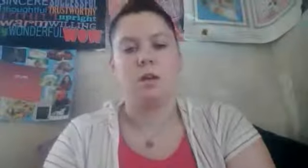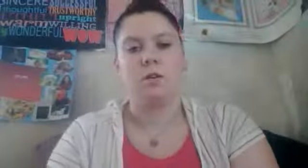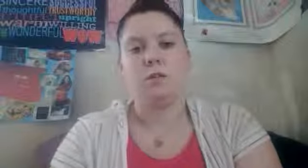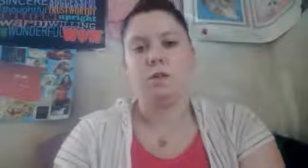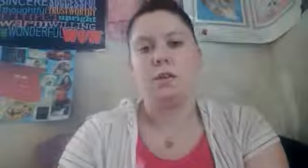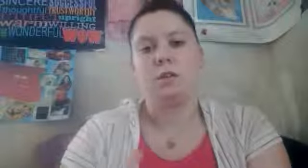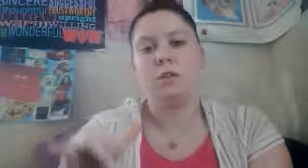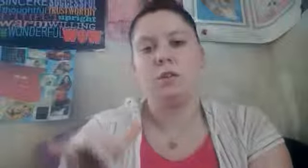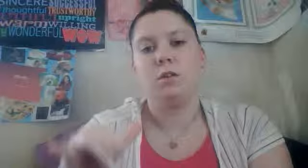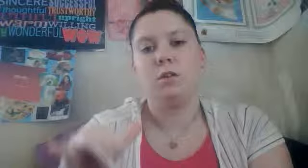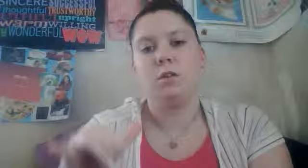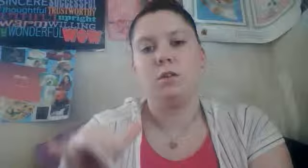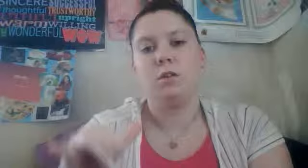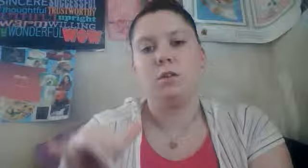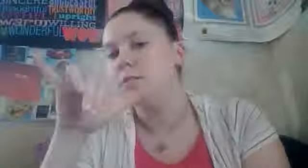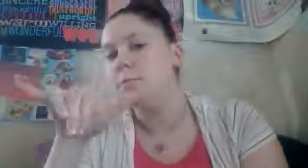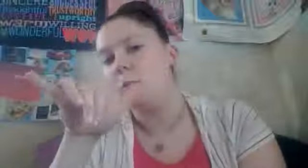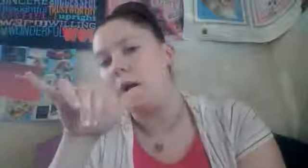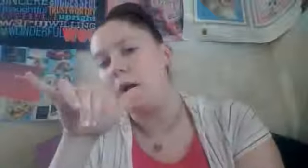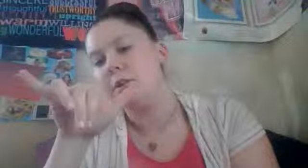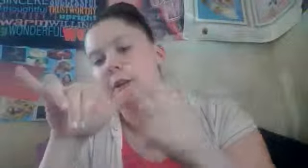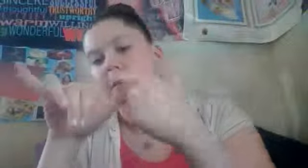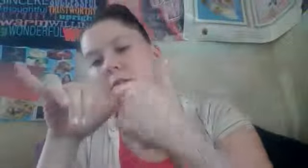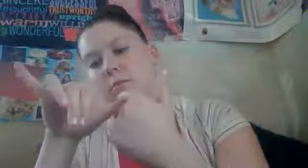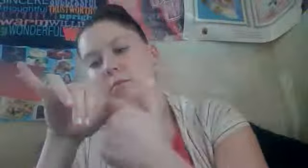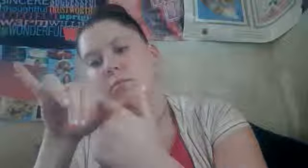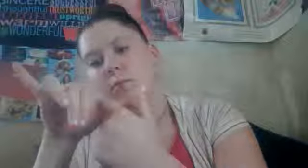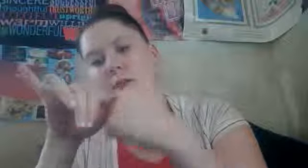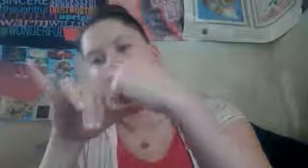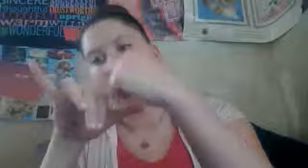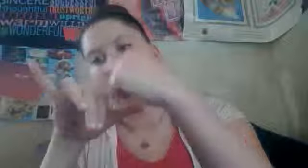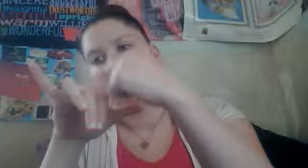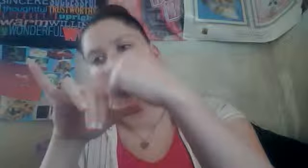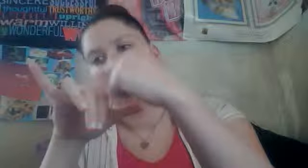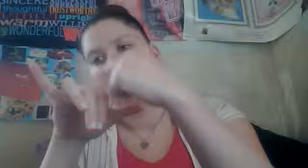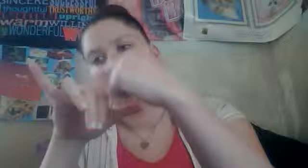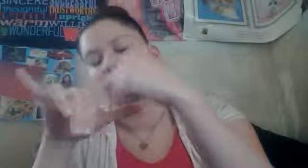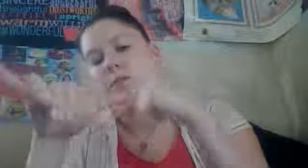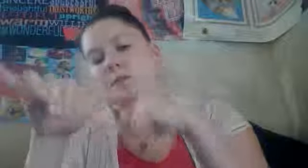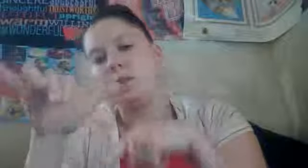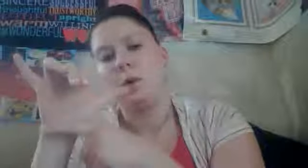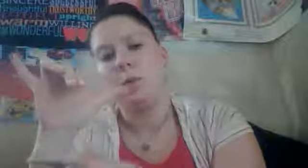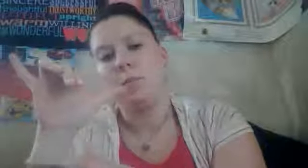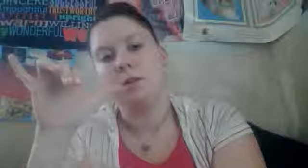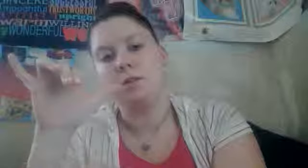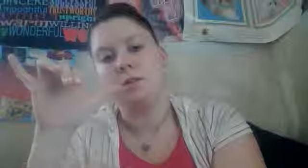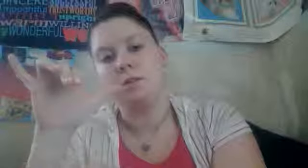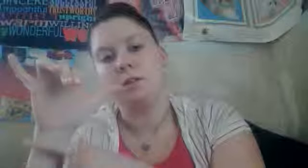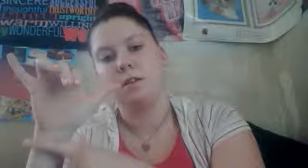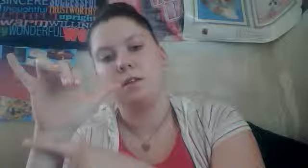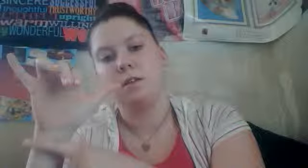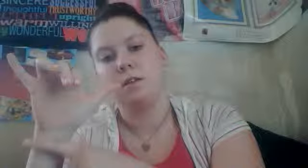you take, again, you make the Y with your hand. As you can tell, it looks like a Y because your